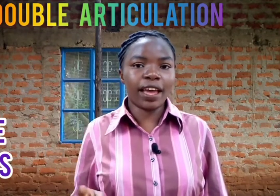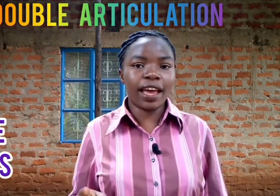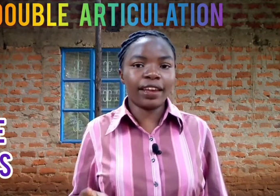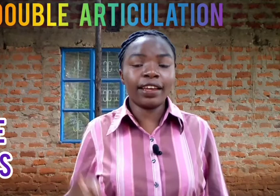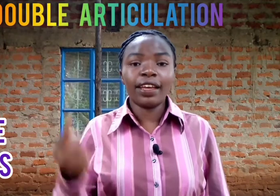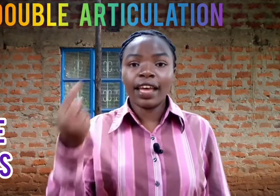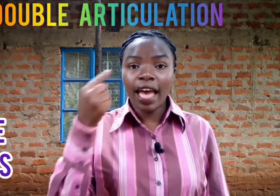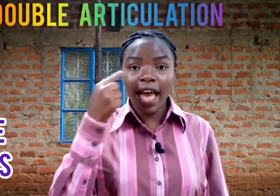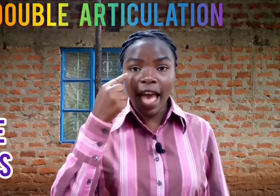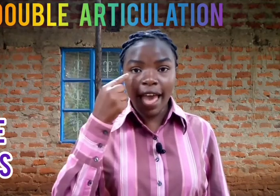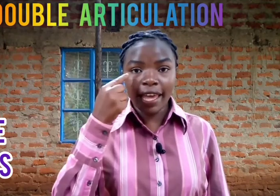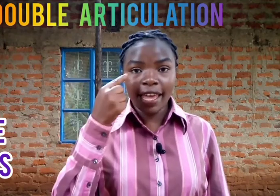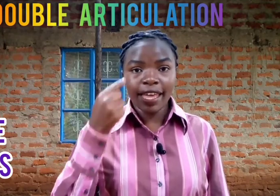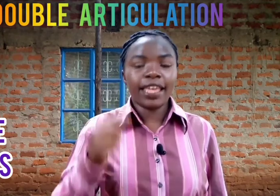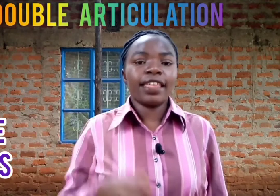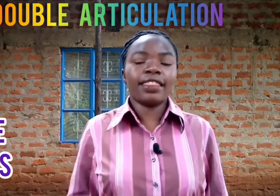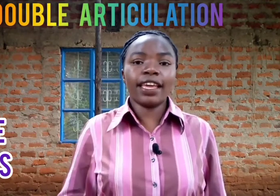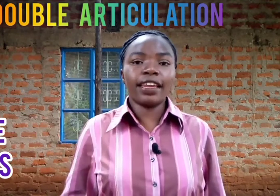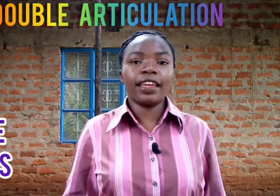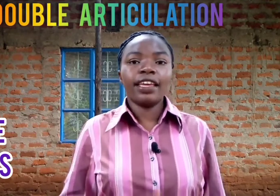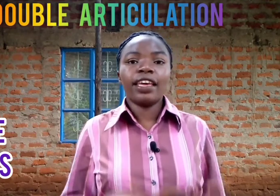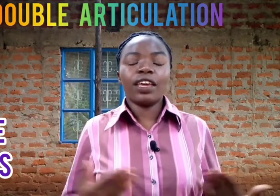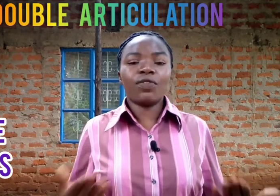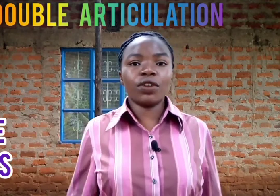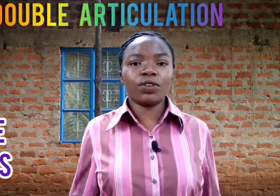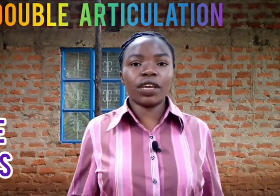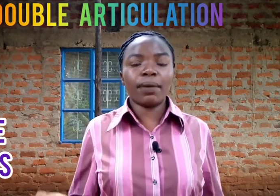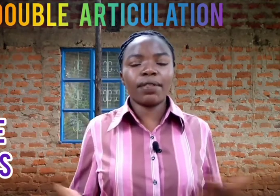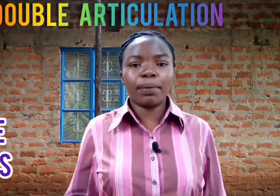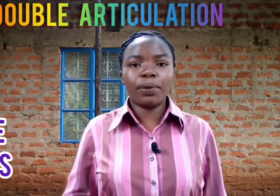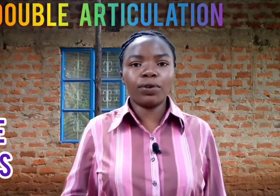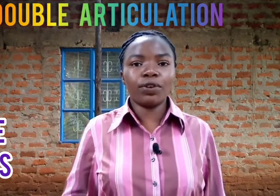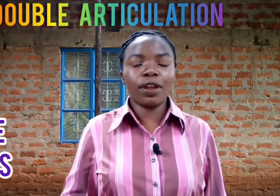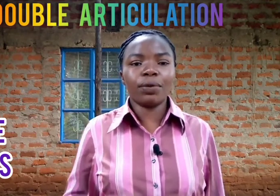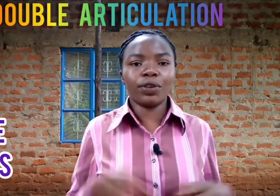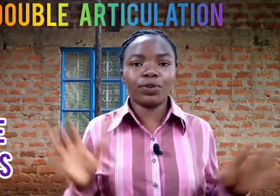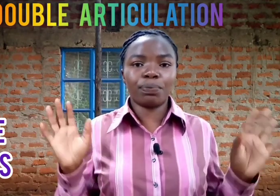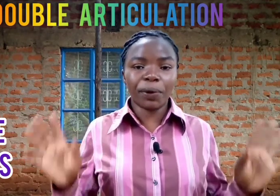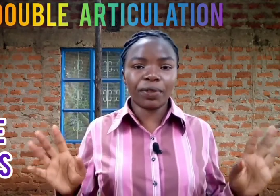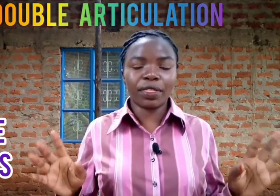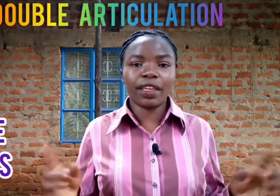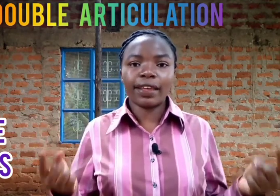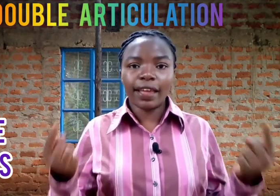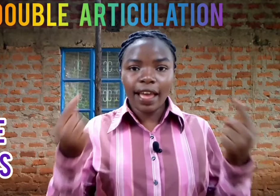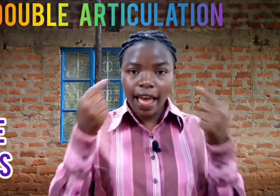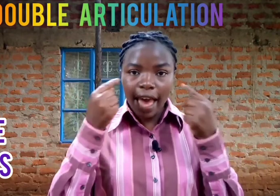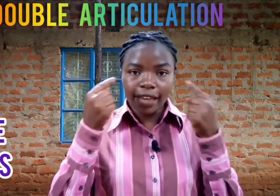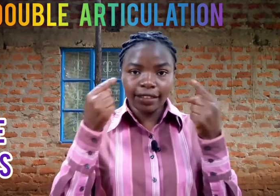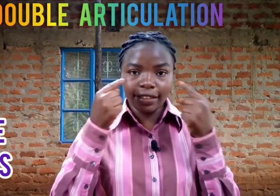hand. Eye. Then, if we are talking about the plural, we use both. Eyes.